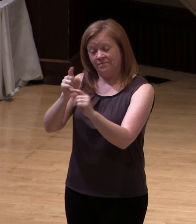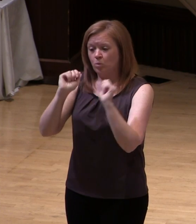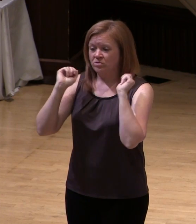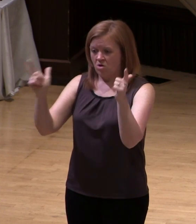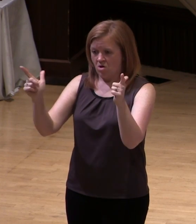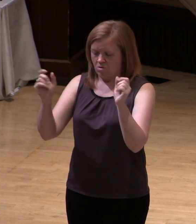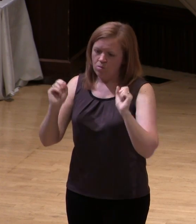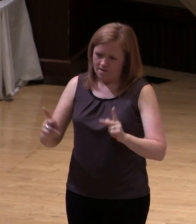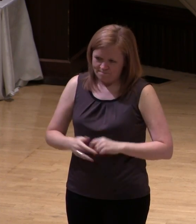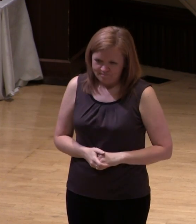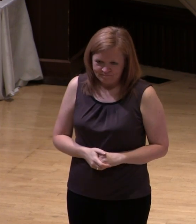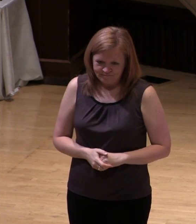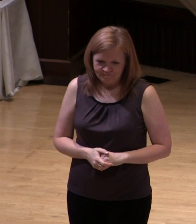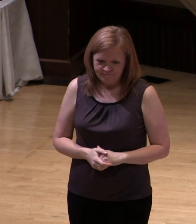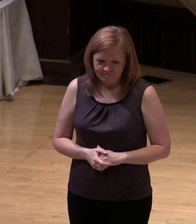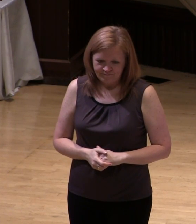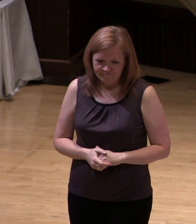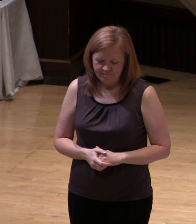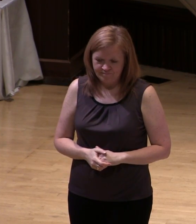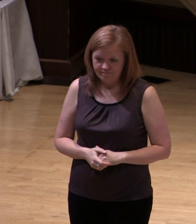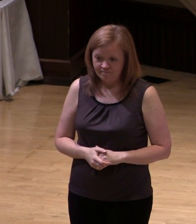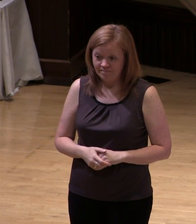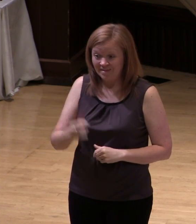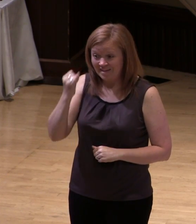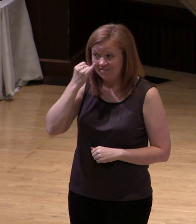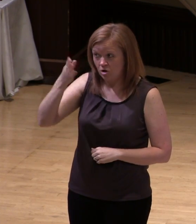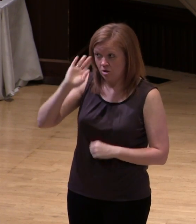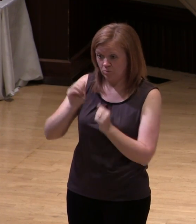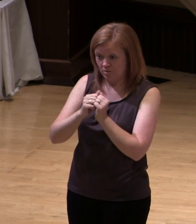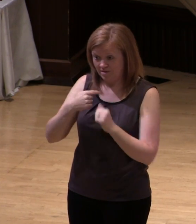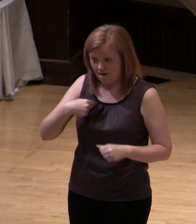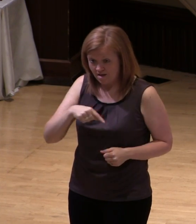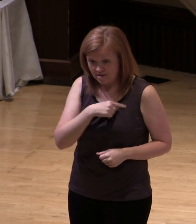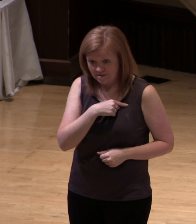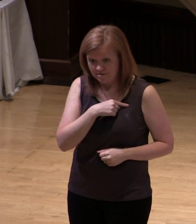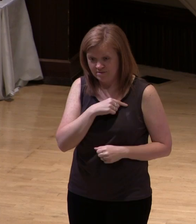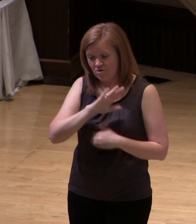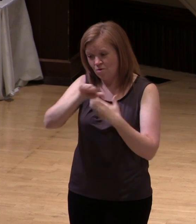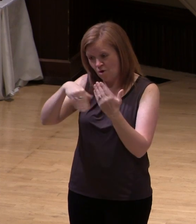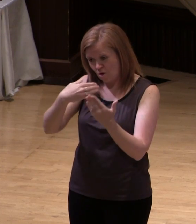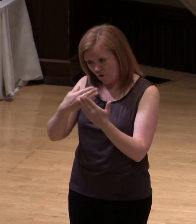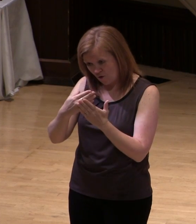all okay. For if God is with us, all is